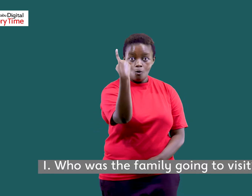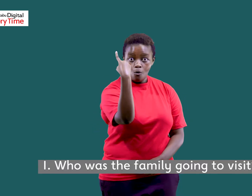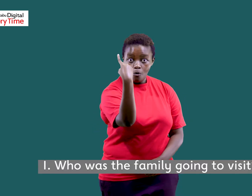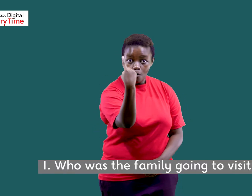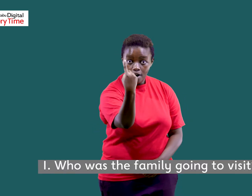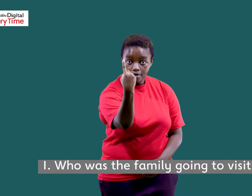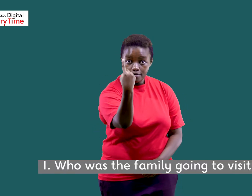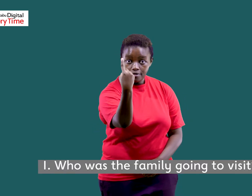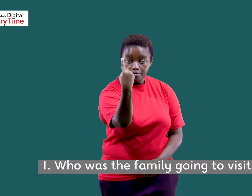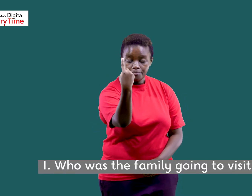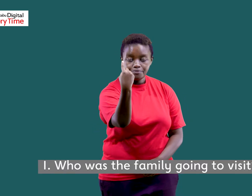Number one.